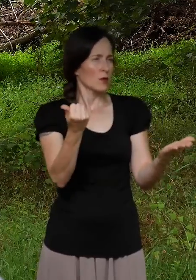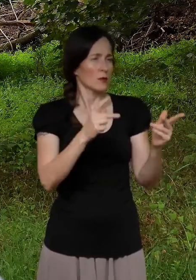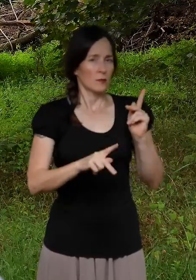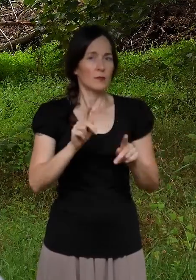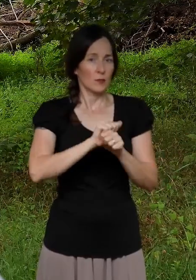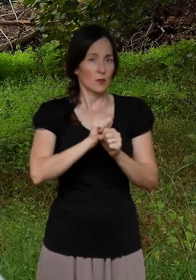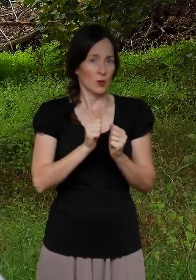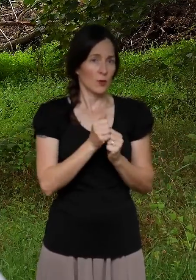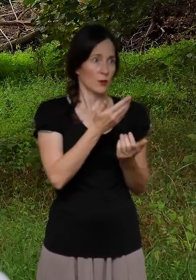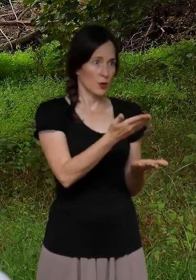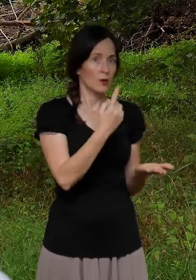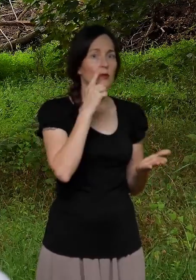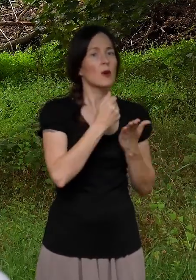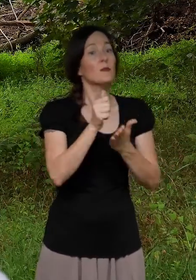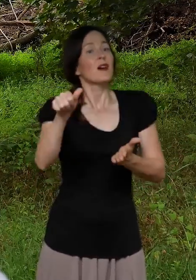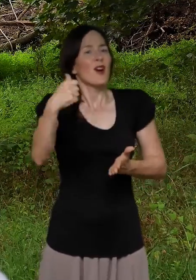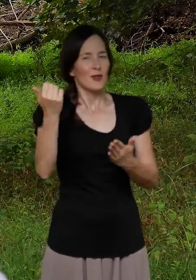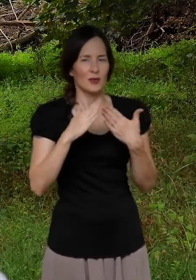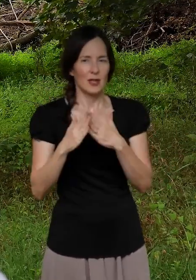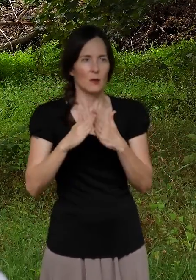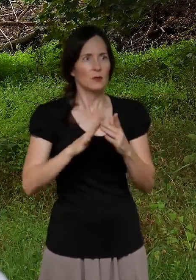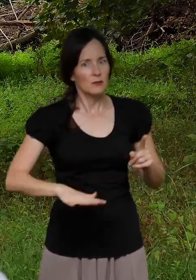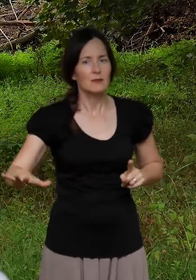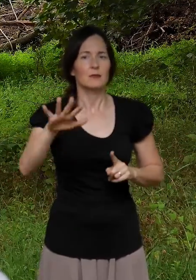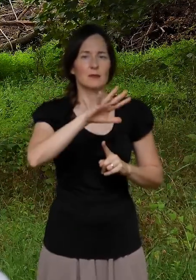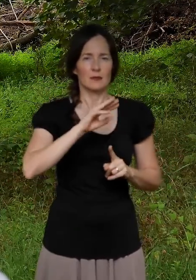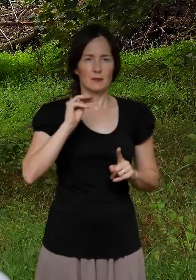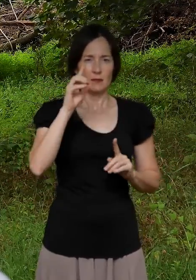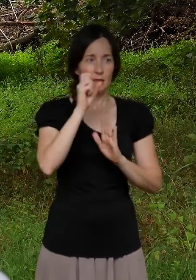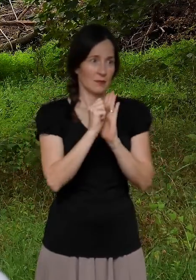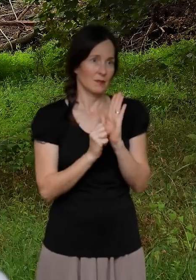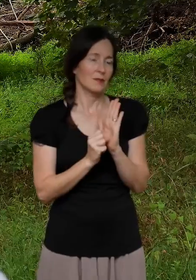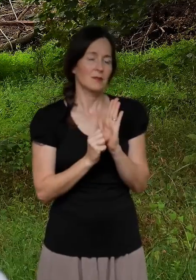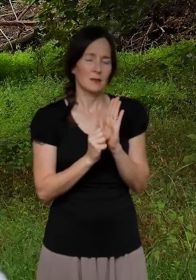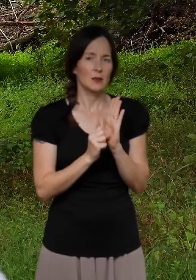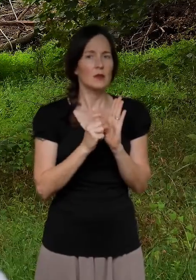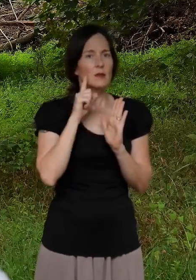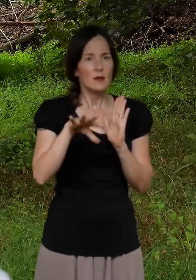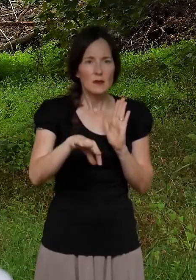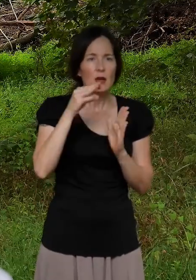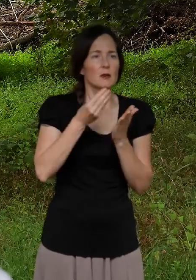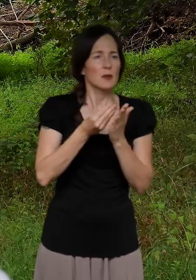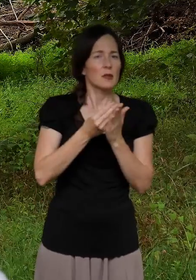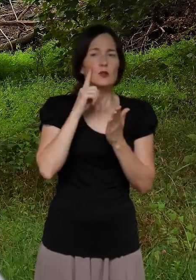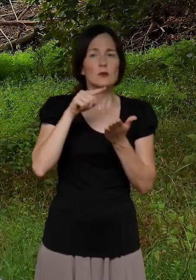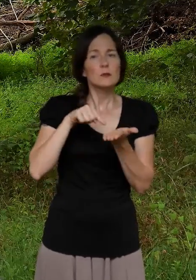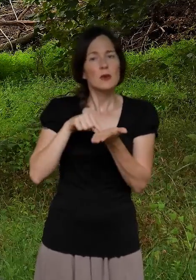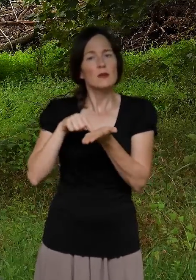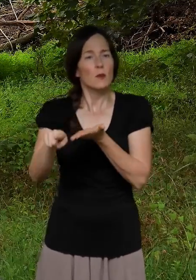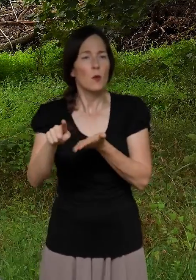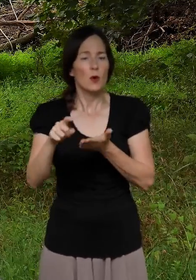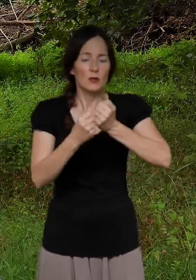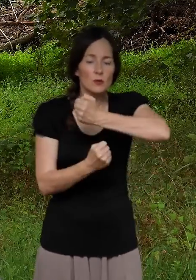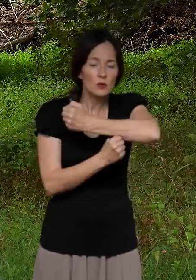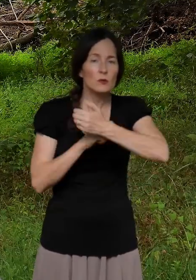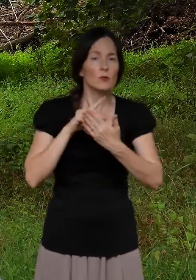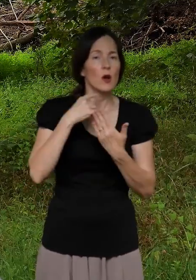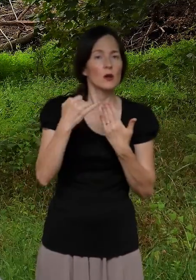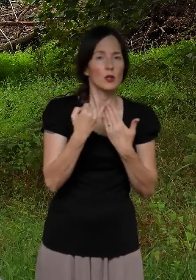remarks that Senator Hester just made, because what turned out to be a terrible tragedy for our town in Ellicott